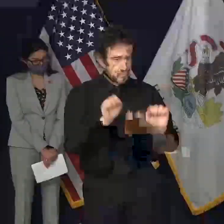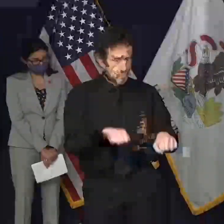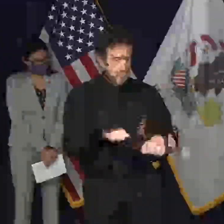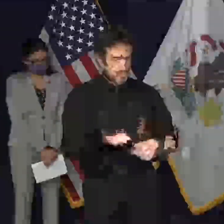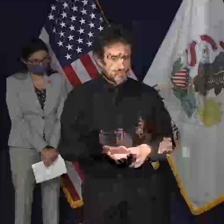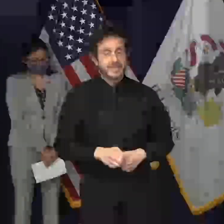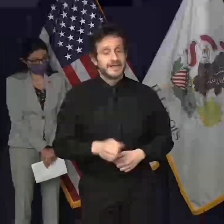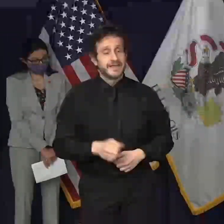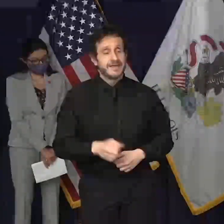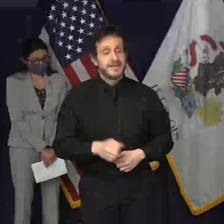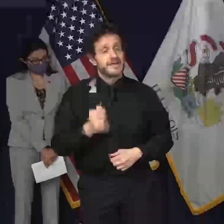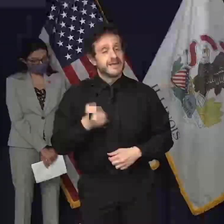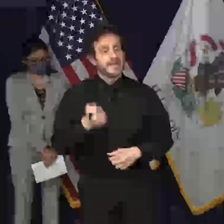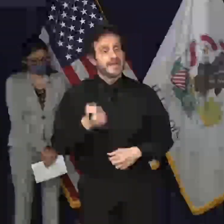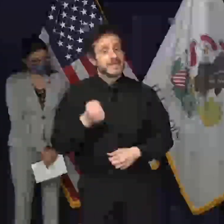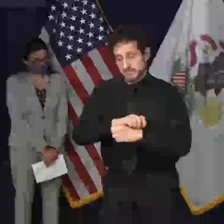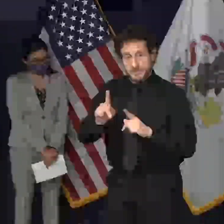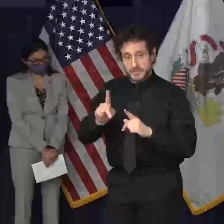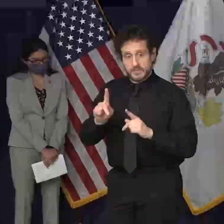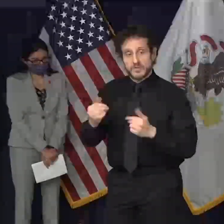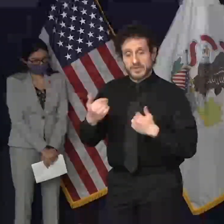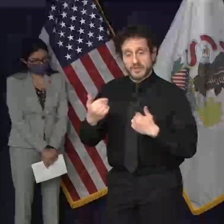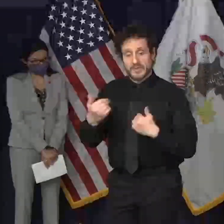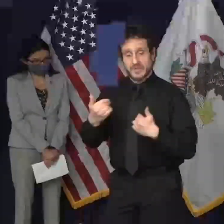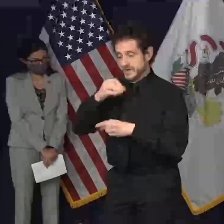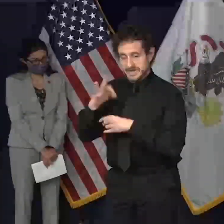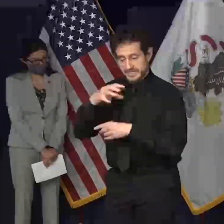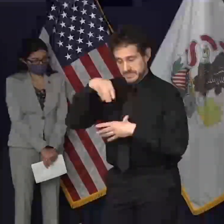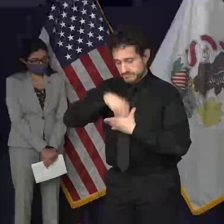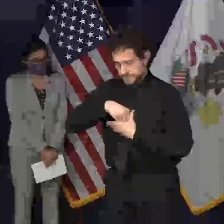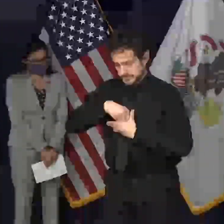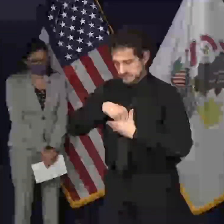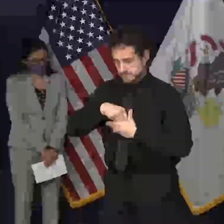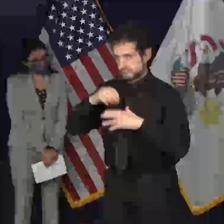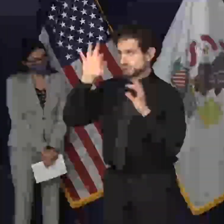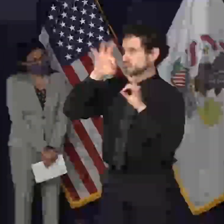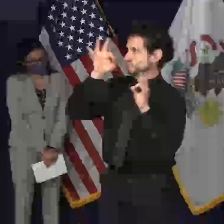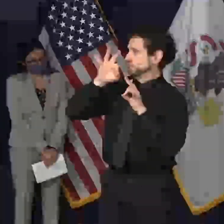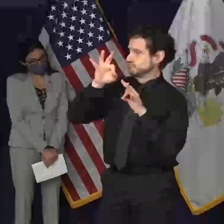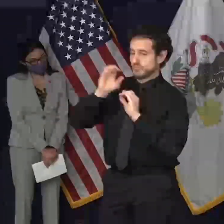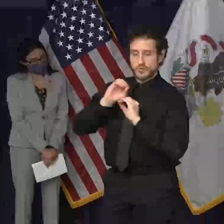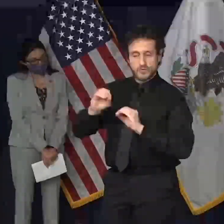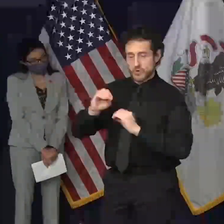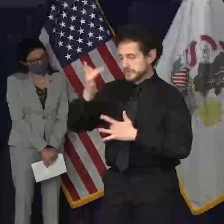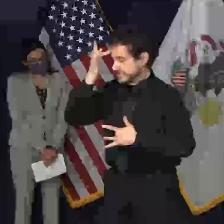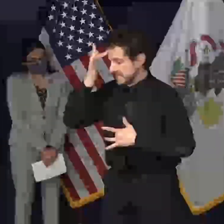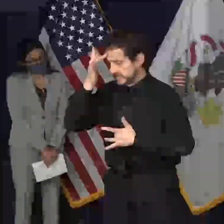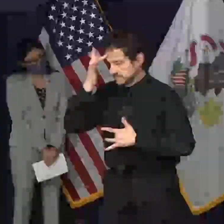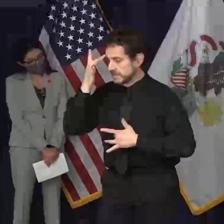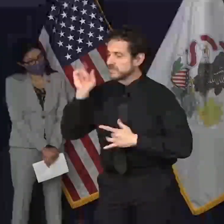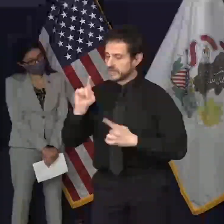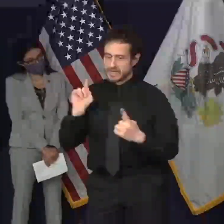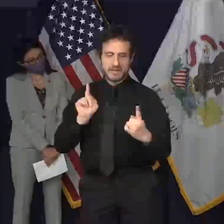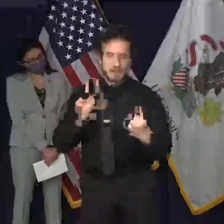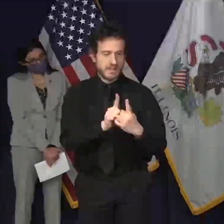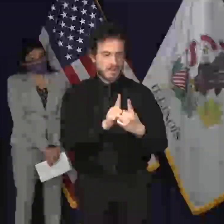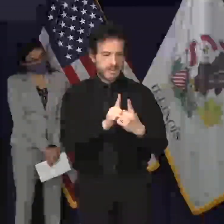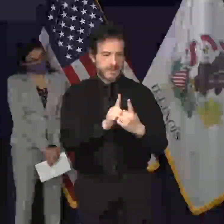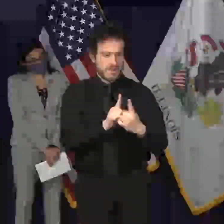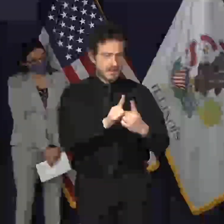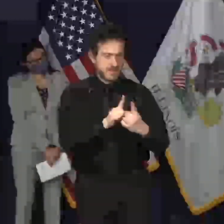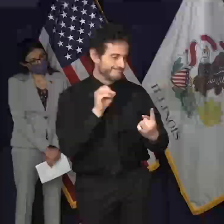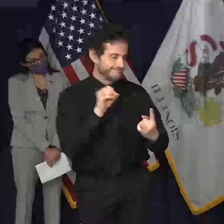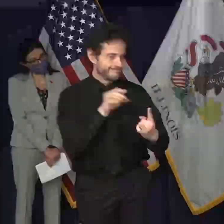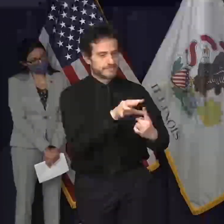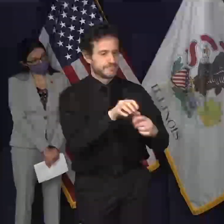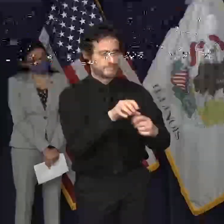is very difficult to even know that someone potentially is spreading the virus. So there really isn't a perfect